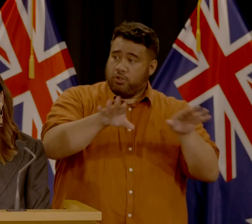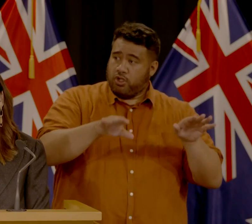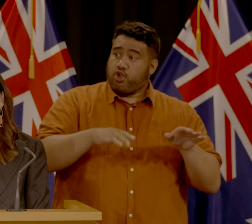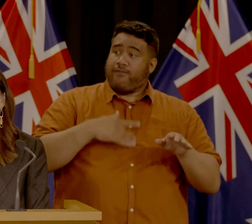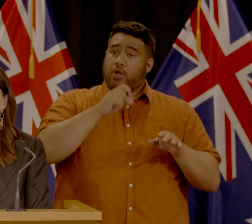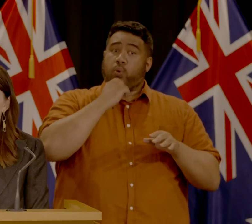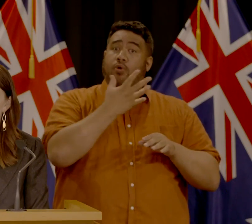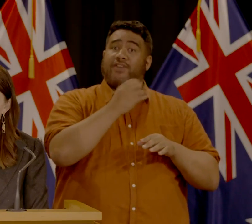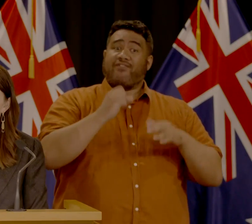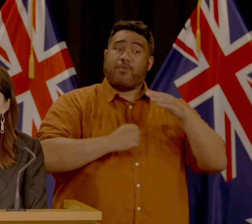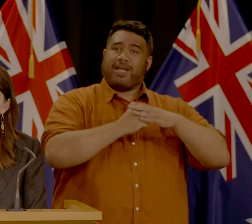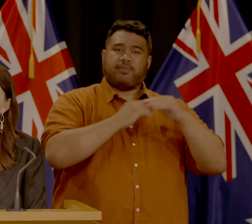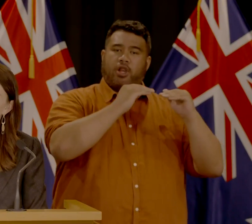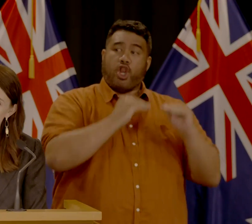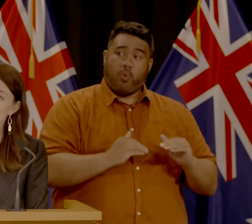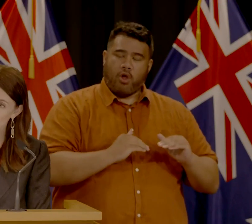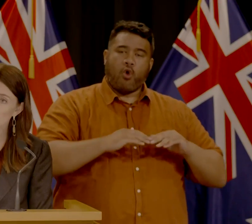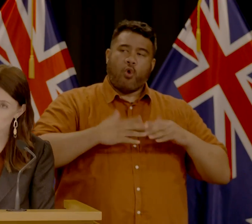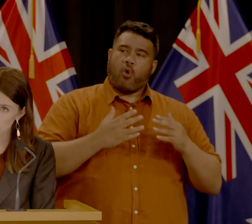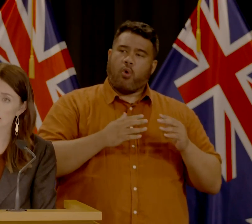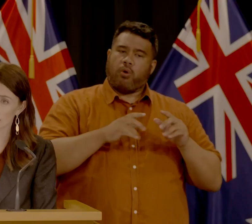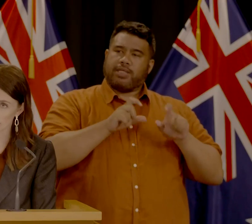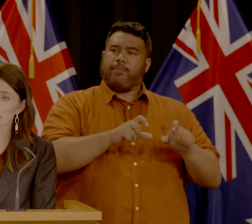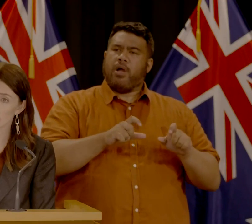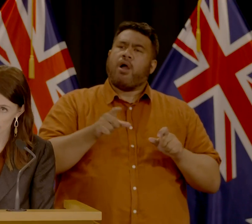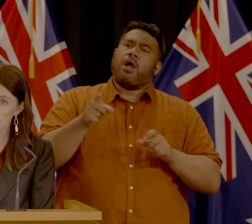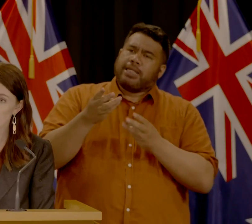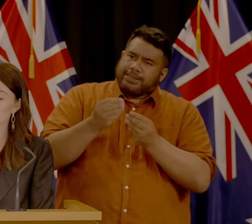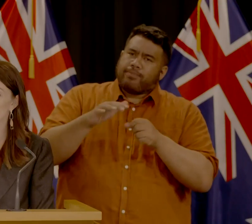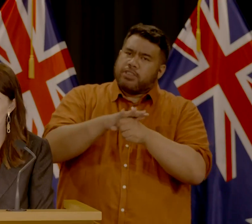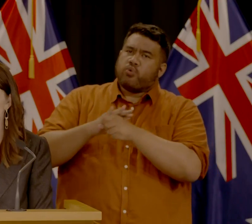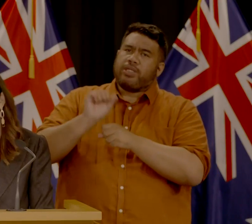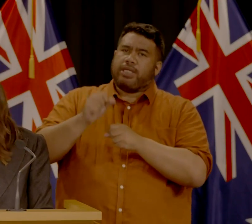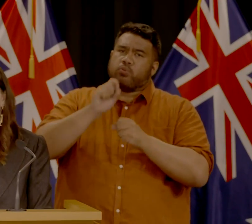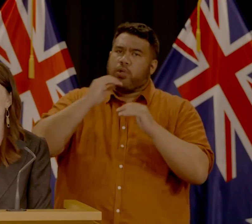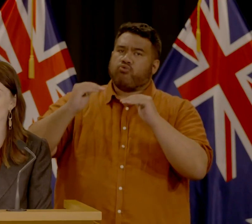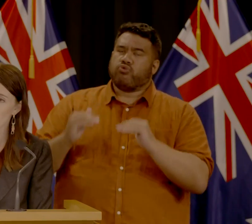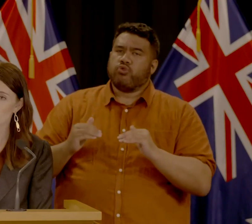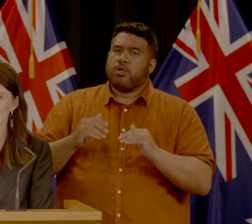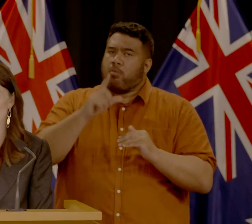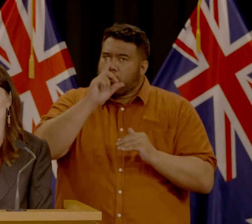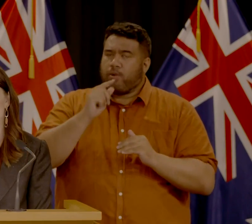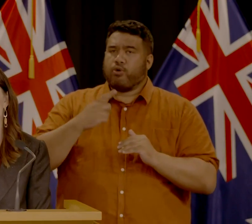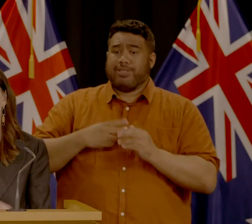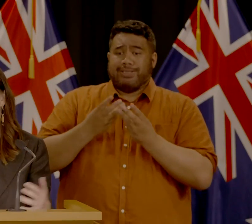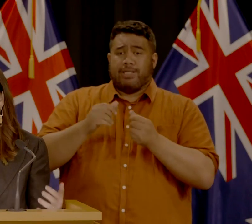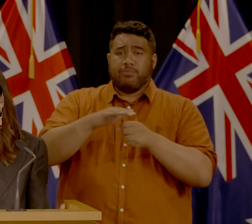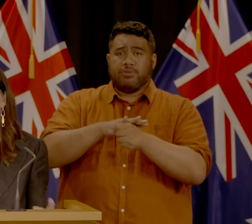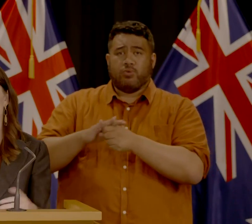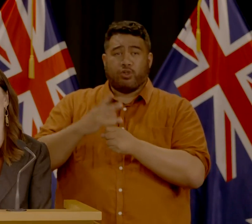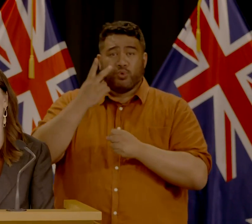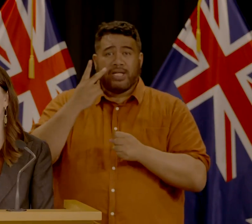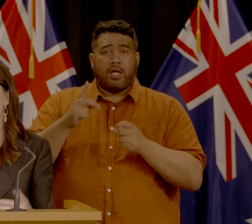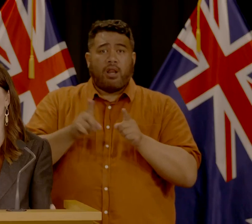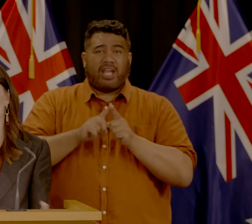reduce, or is that number going to stay where it is? Under certain circumstances, yes, because actually there are certain circumstances whether you're in